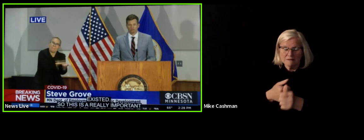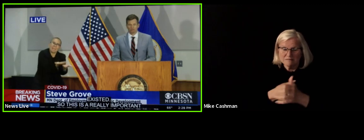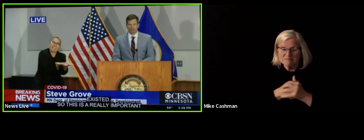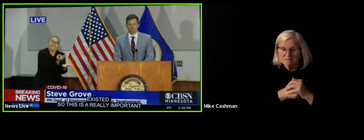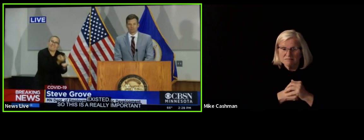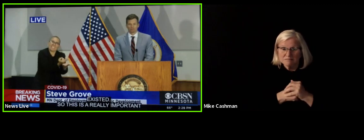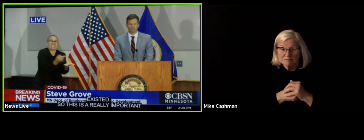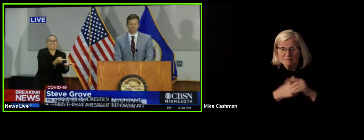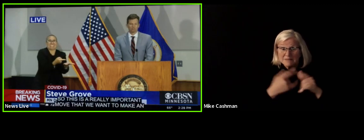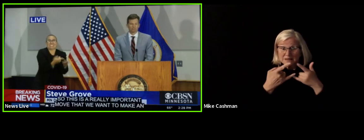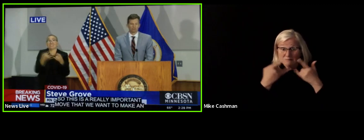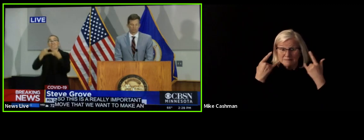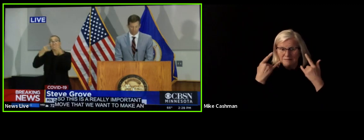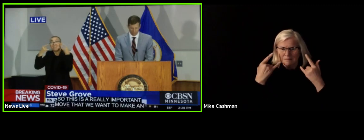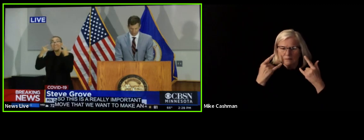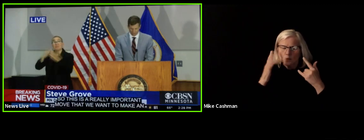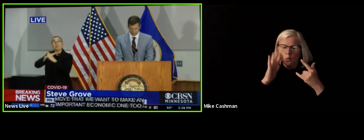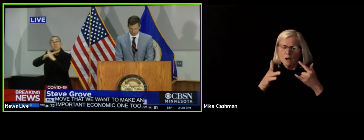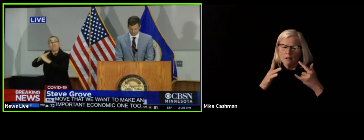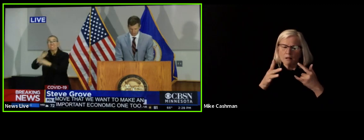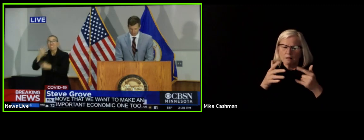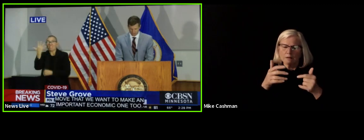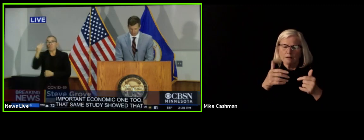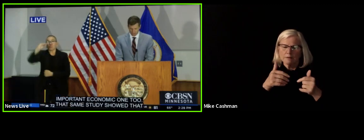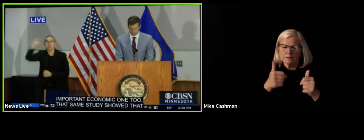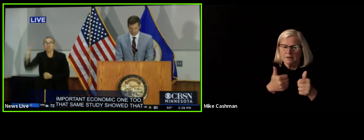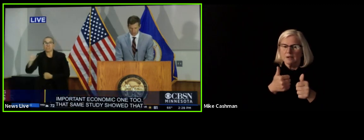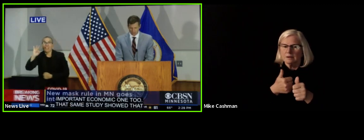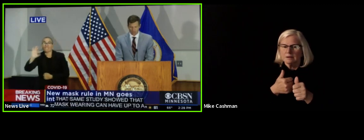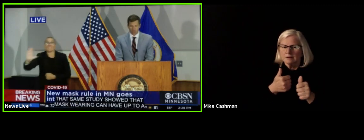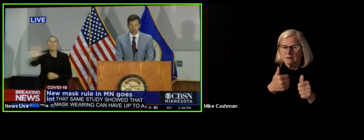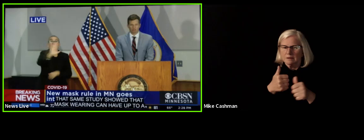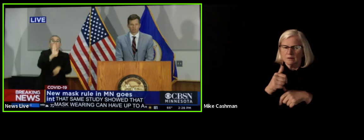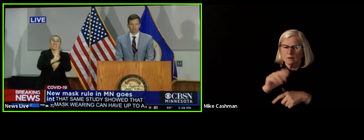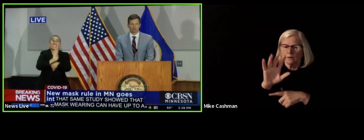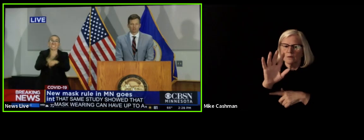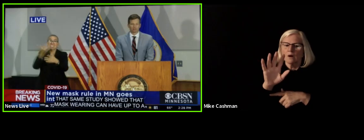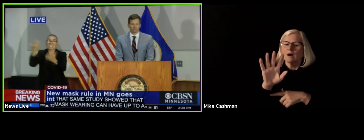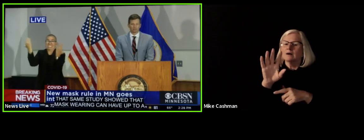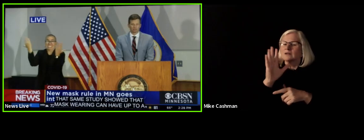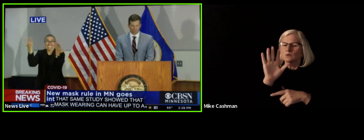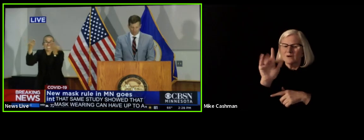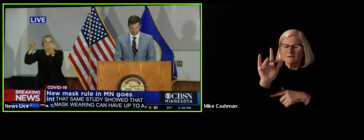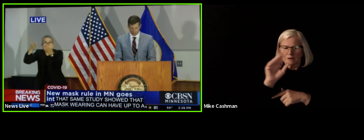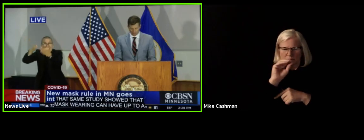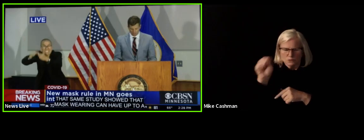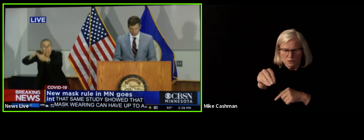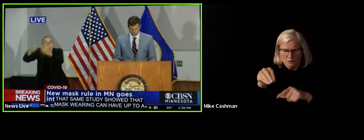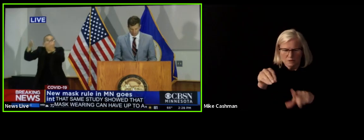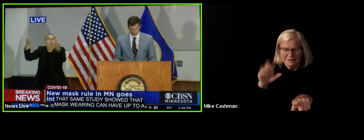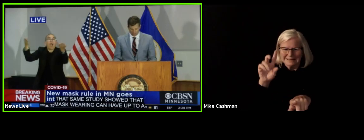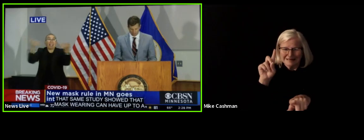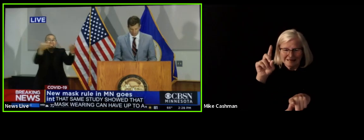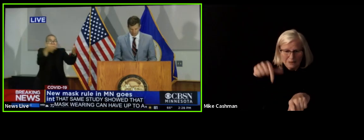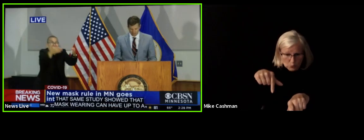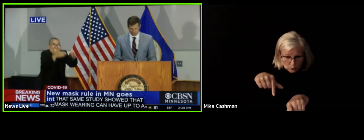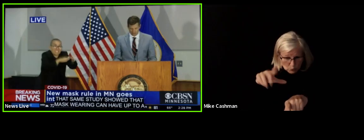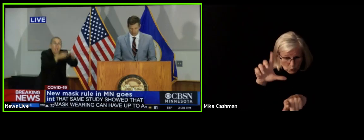up to a 5% GDP loss across our country when we avoid additional lockdown measures that would come if we were not